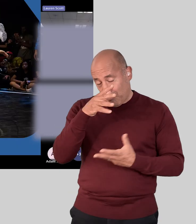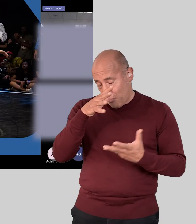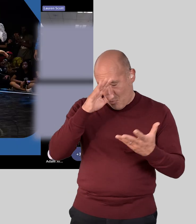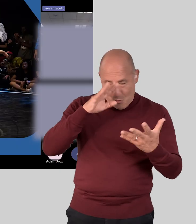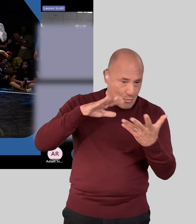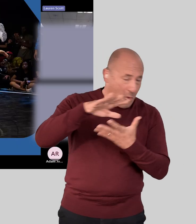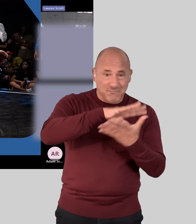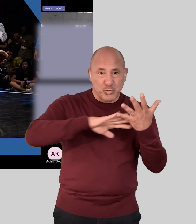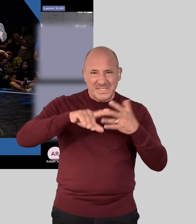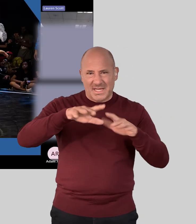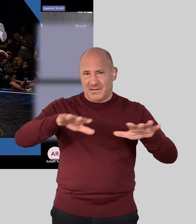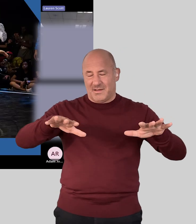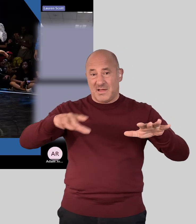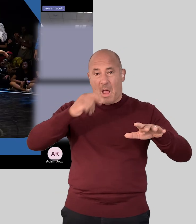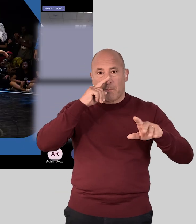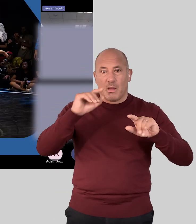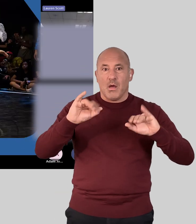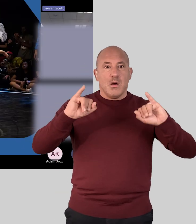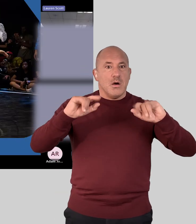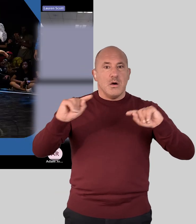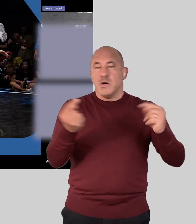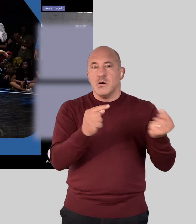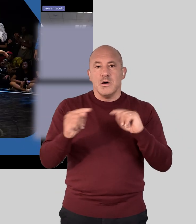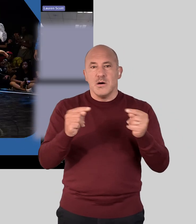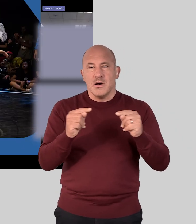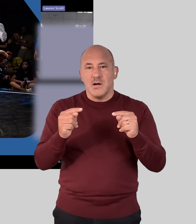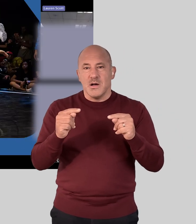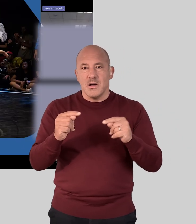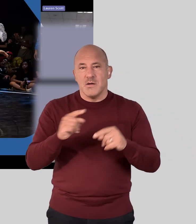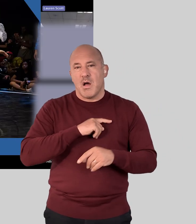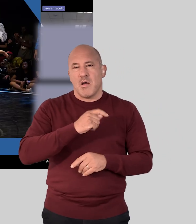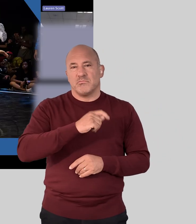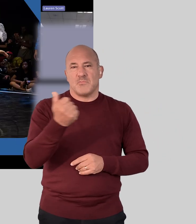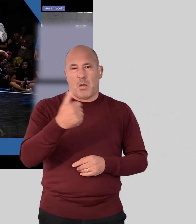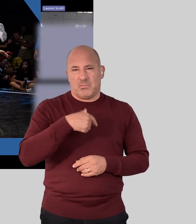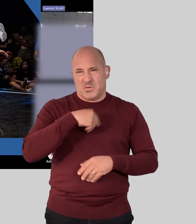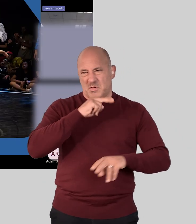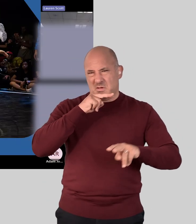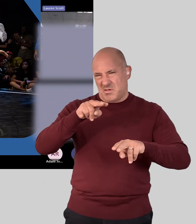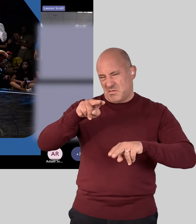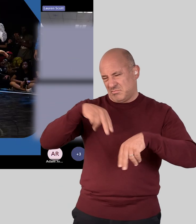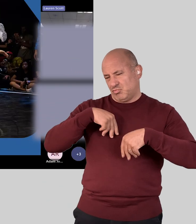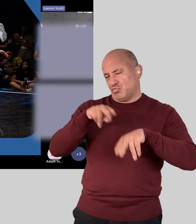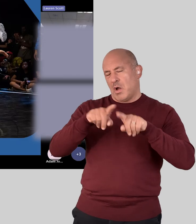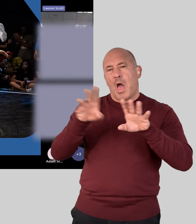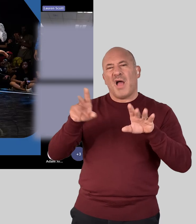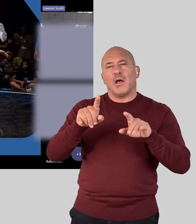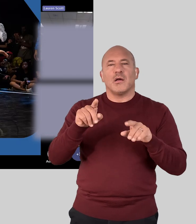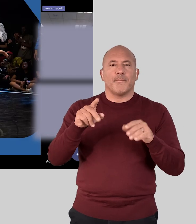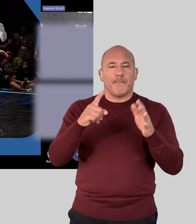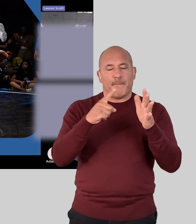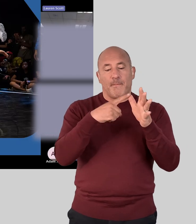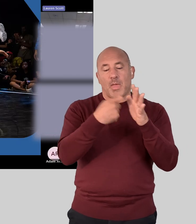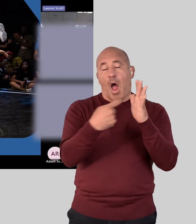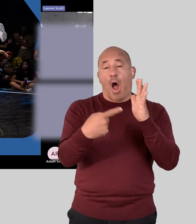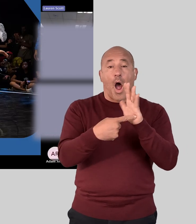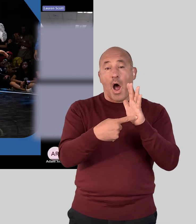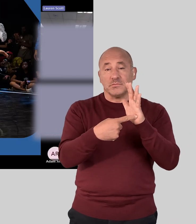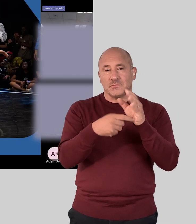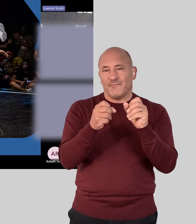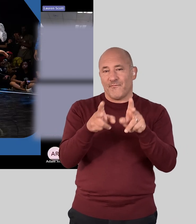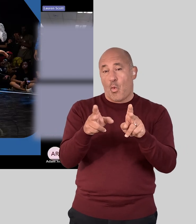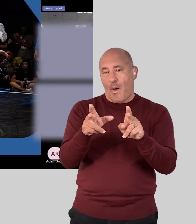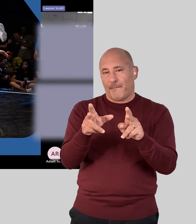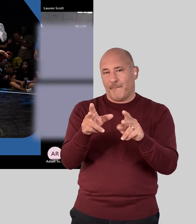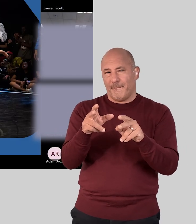can get a bit confusing and controversial as well, because some would say that you're also judging